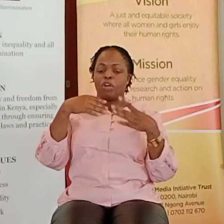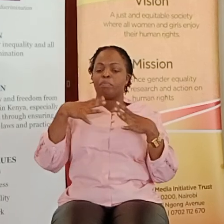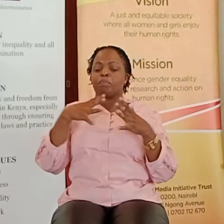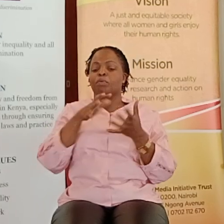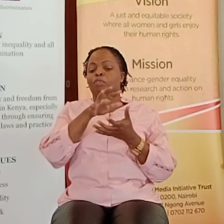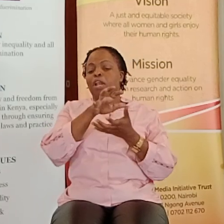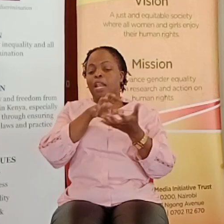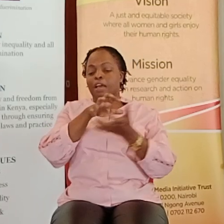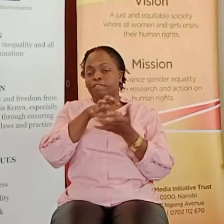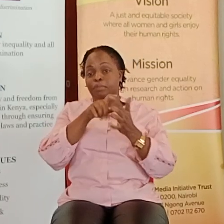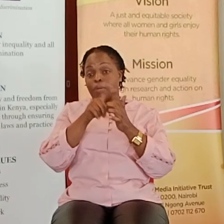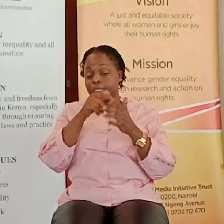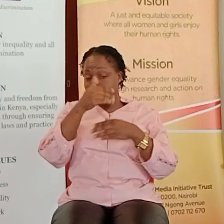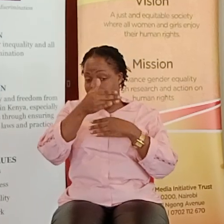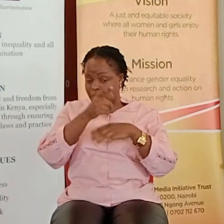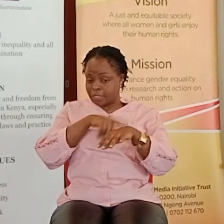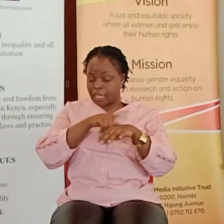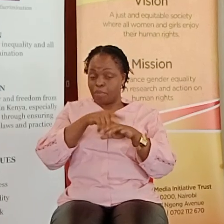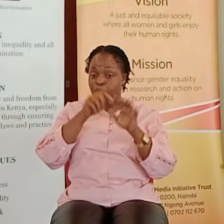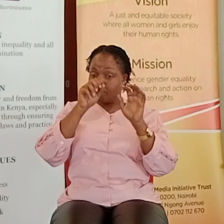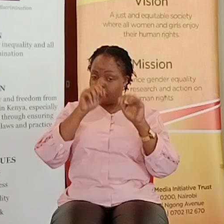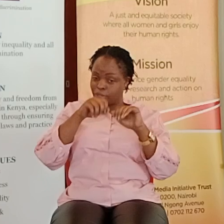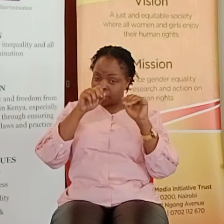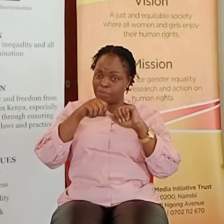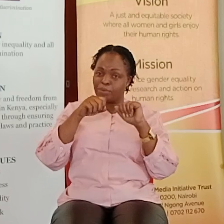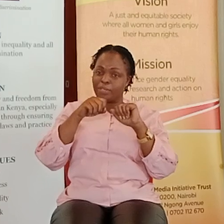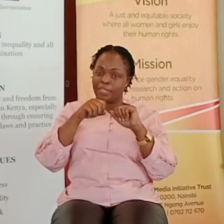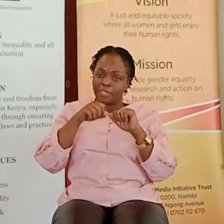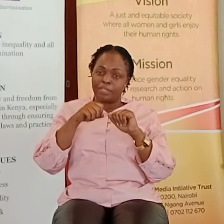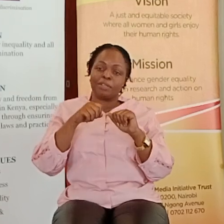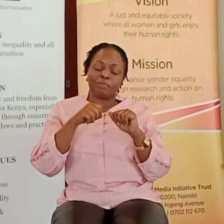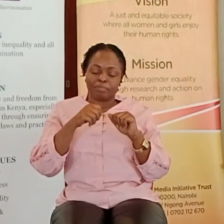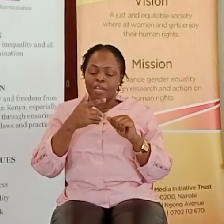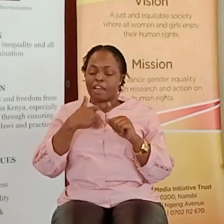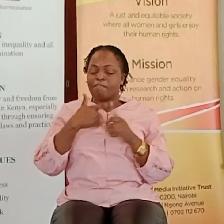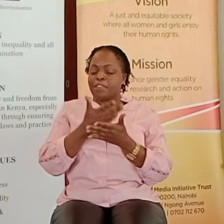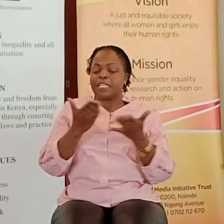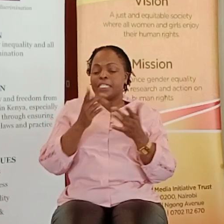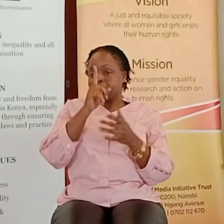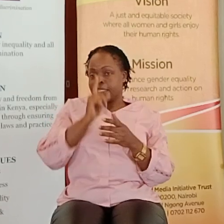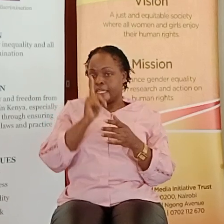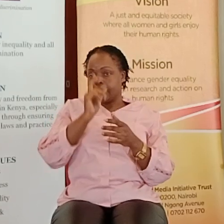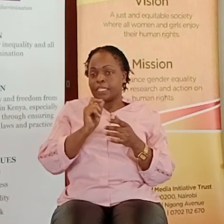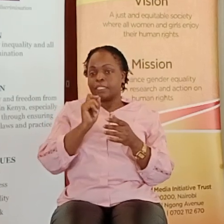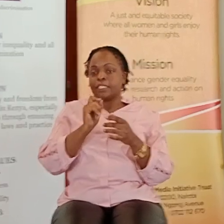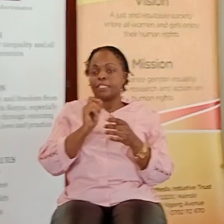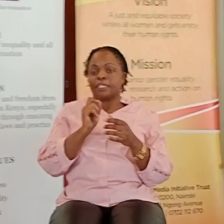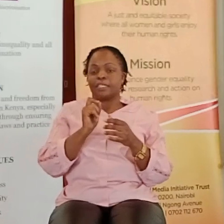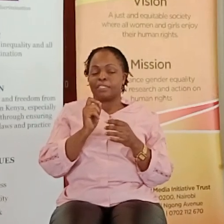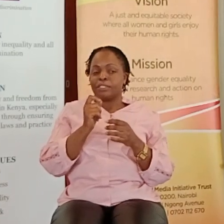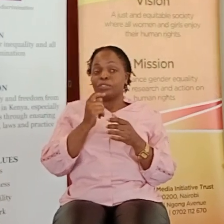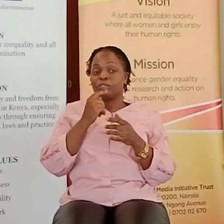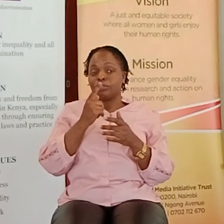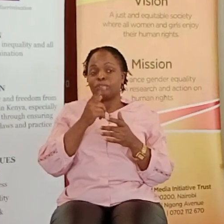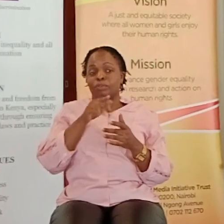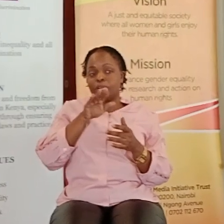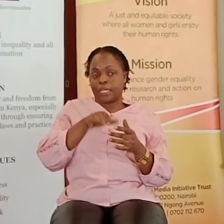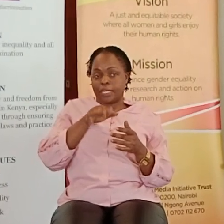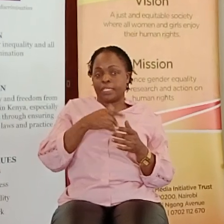seriously. And I reflect on the people who had come up with those questions. I think they had seen fun. So ladies and gentlemen, we have been told